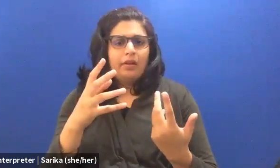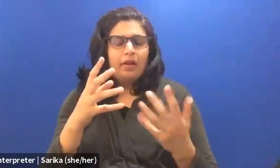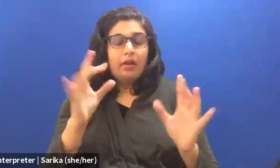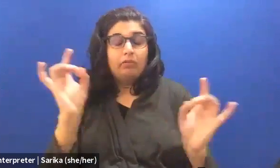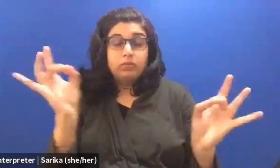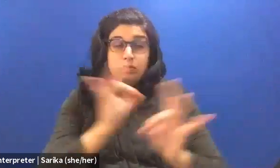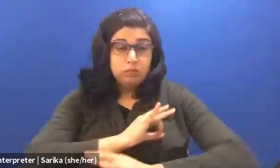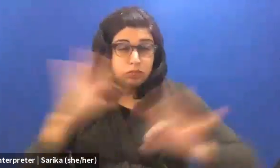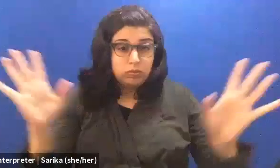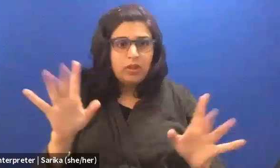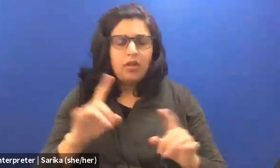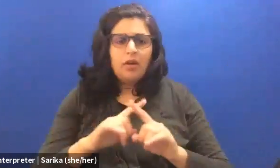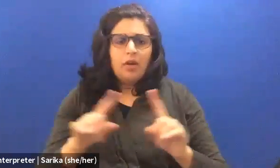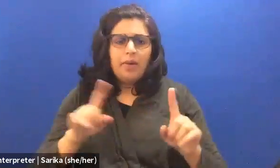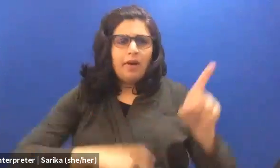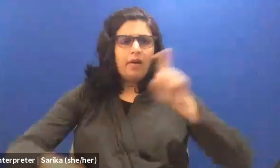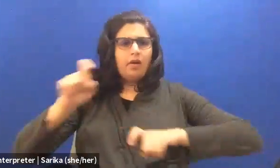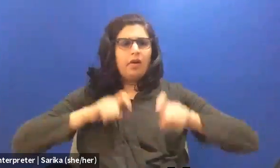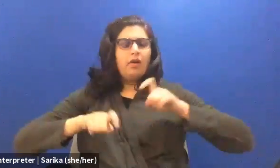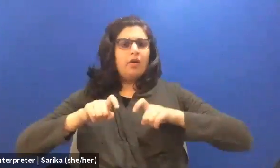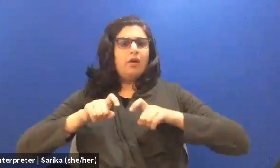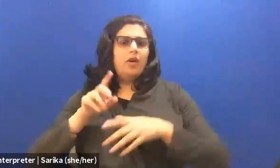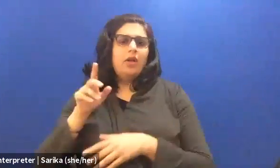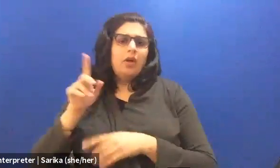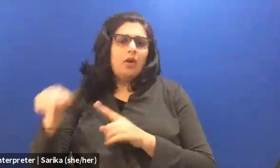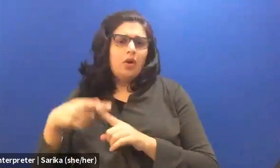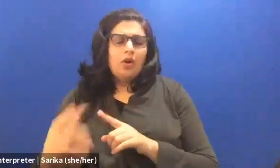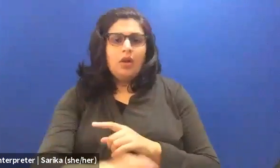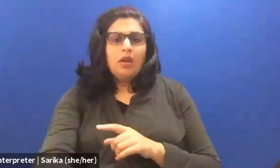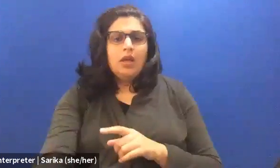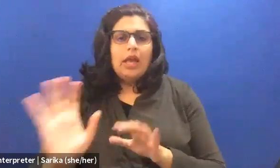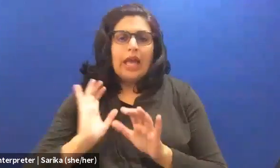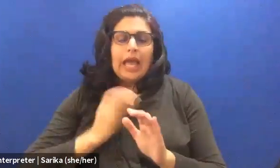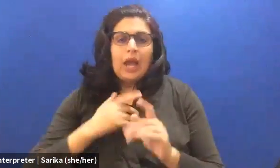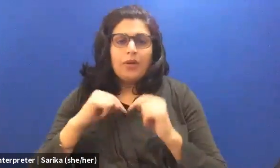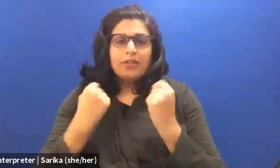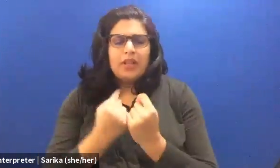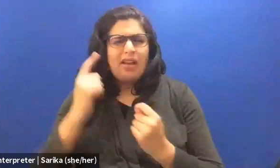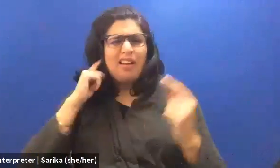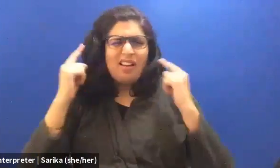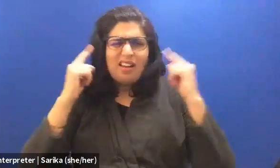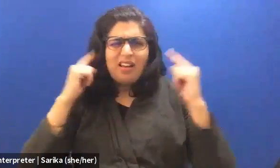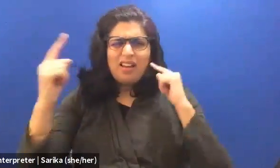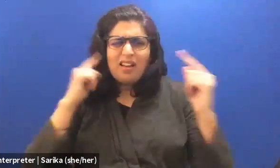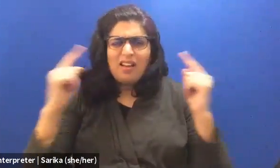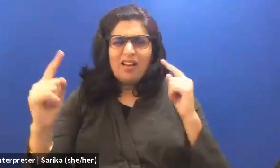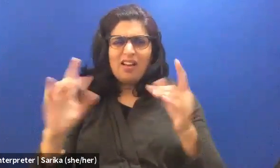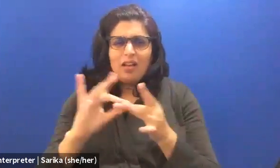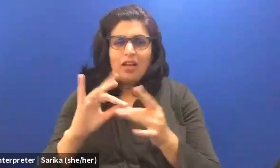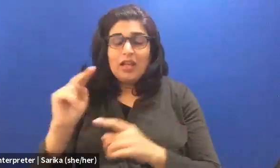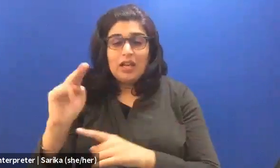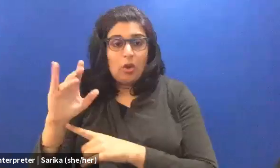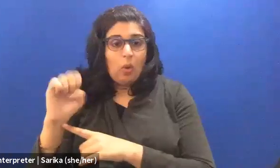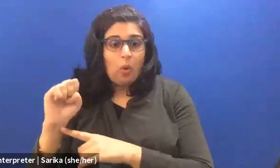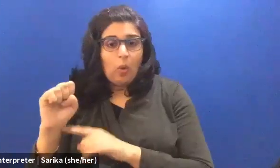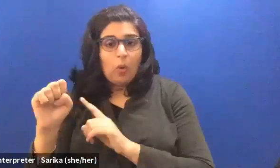unimaginable. But I want to backtrack too. When our team kept hearing these things pop up, it was Nicole, she had